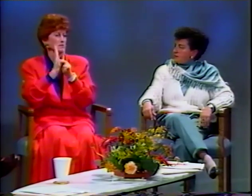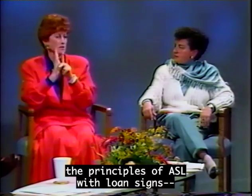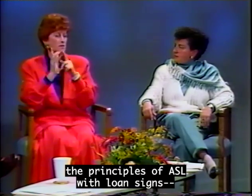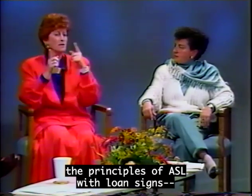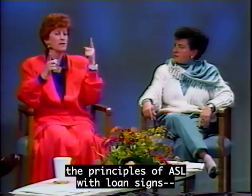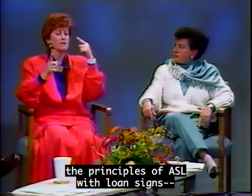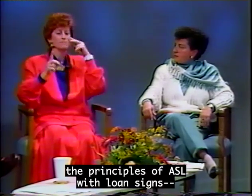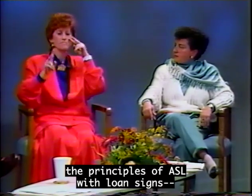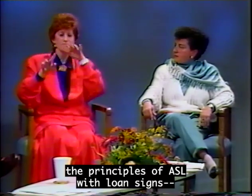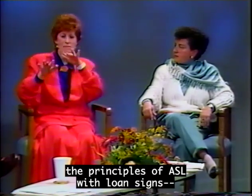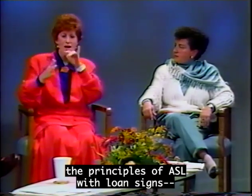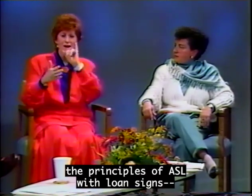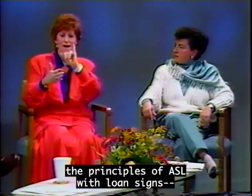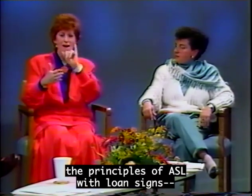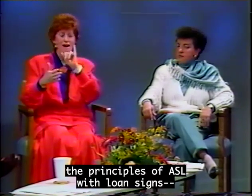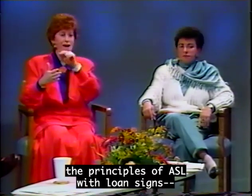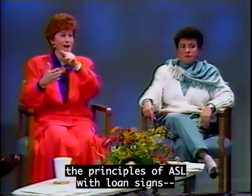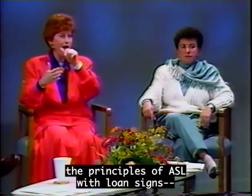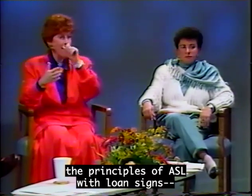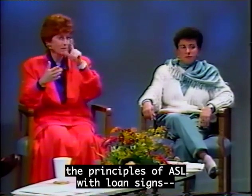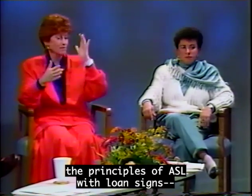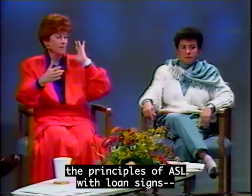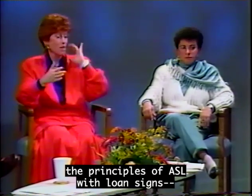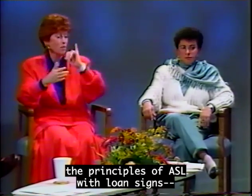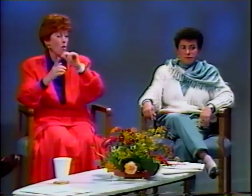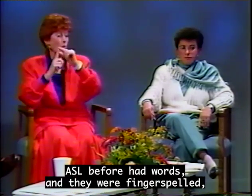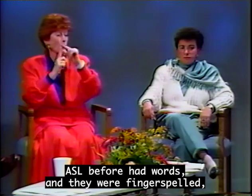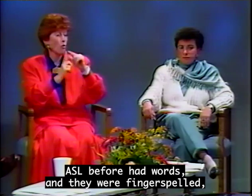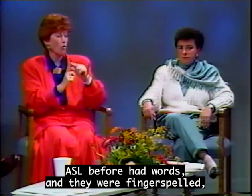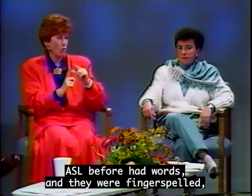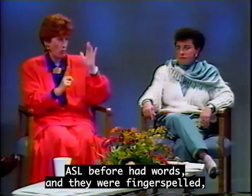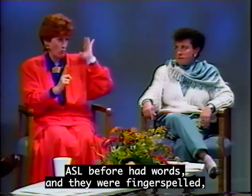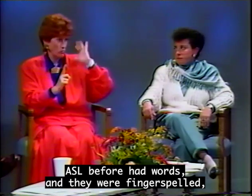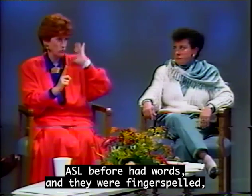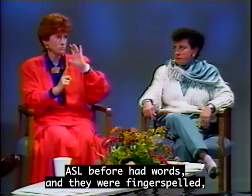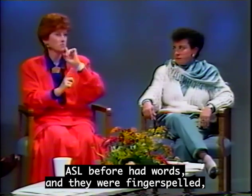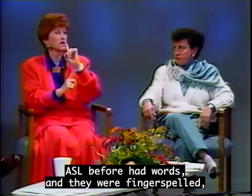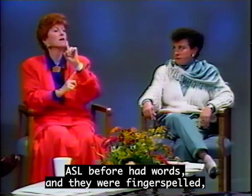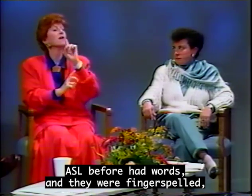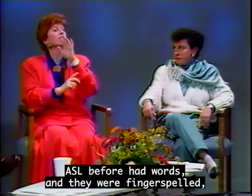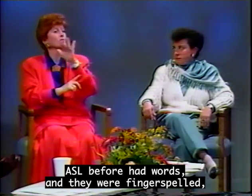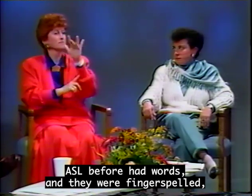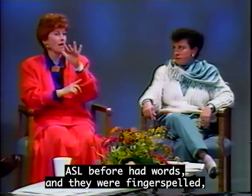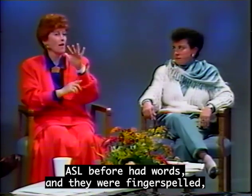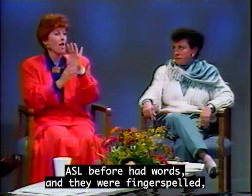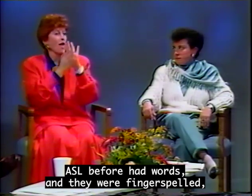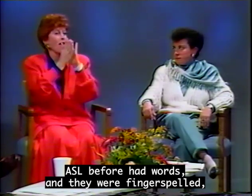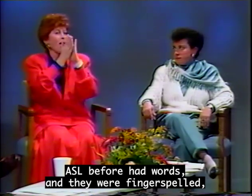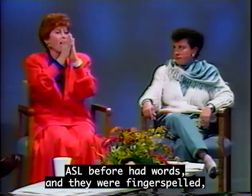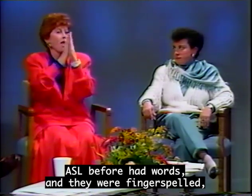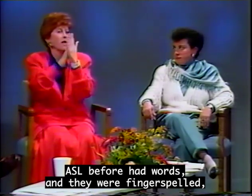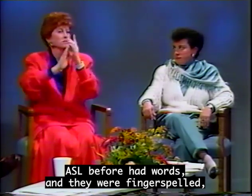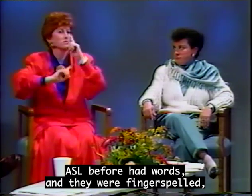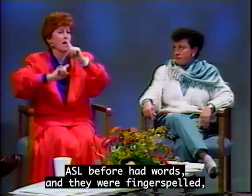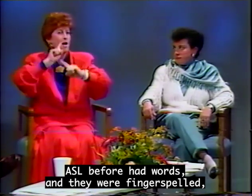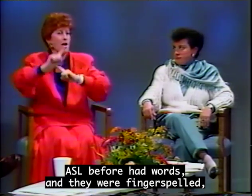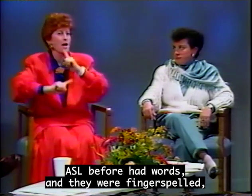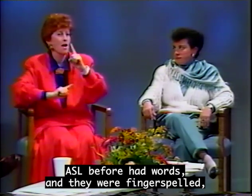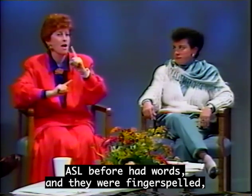the principles of ASL with loan signs, ASL before had words, and they were